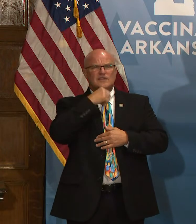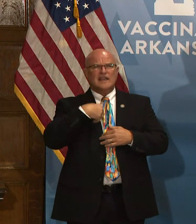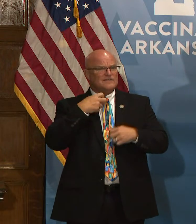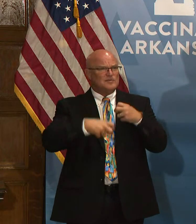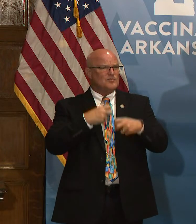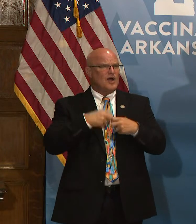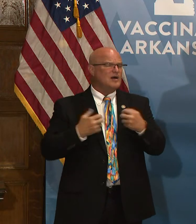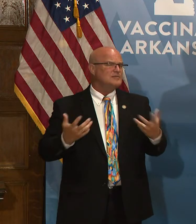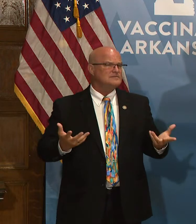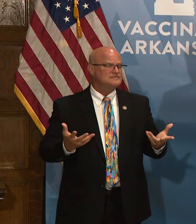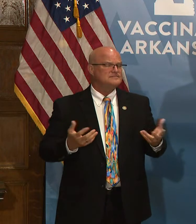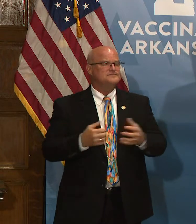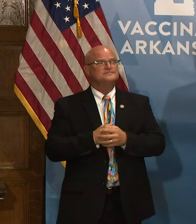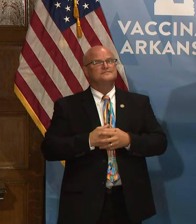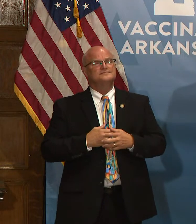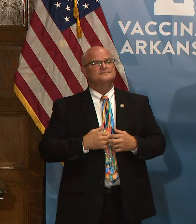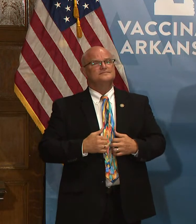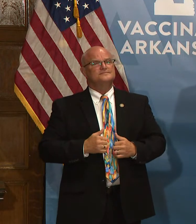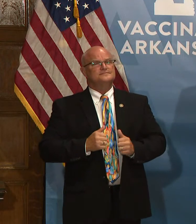issues that some other places are?